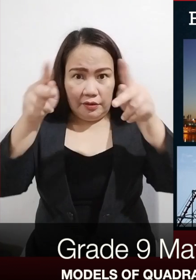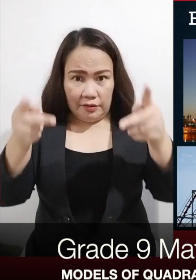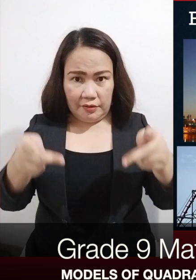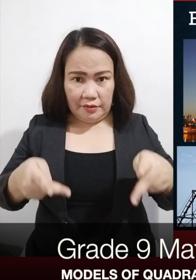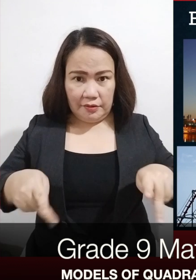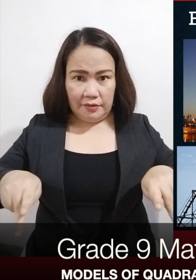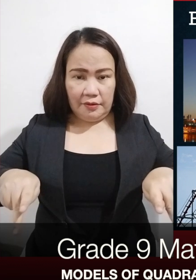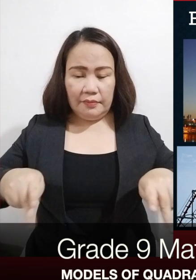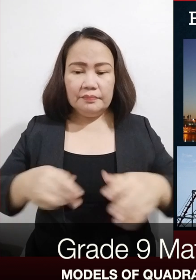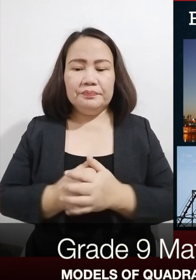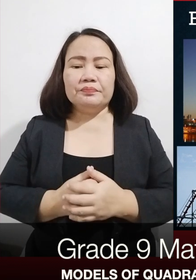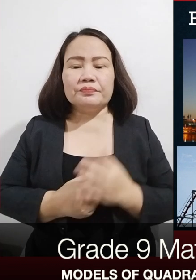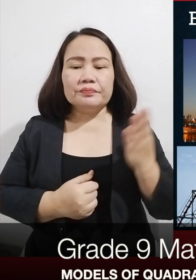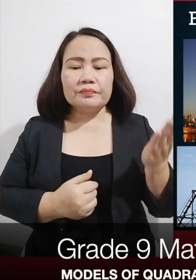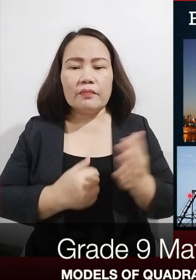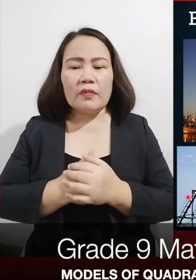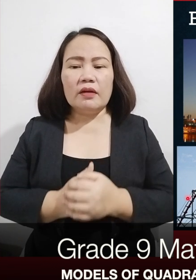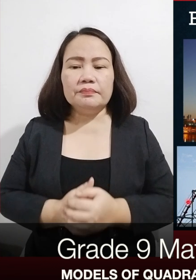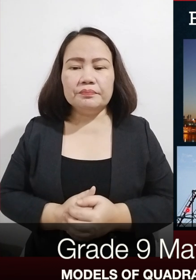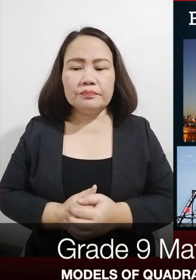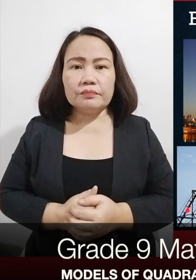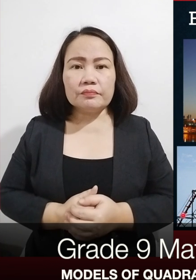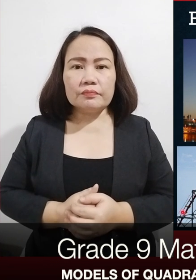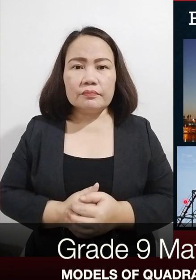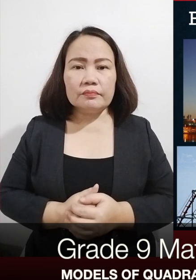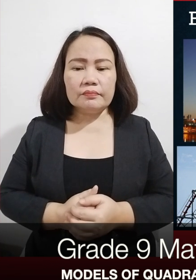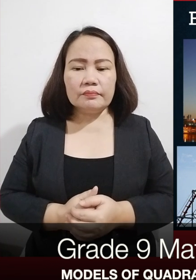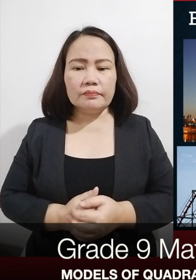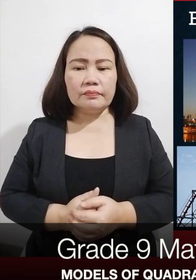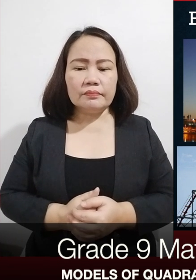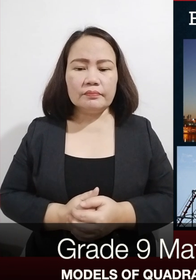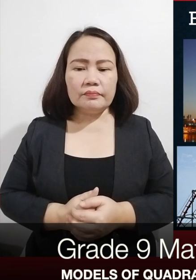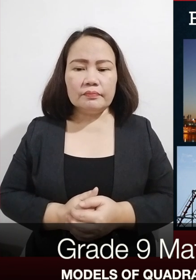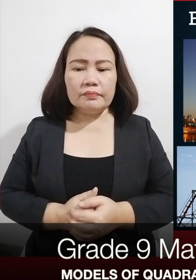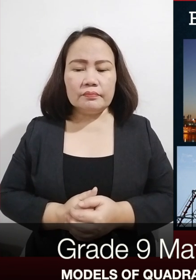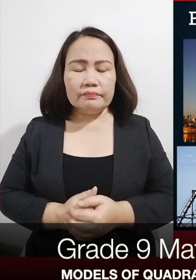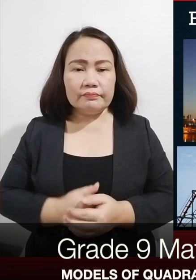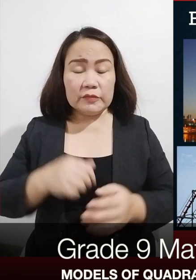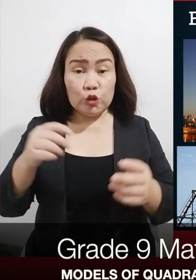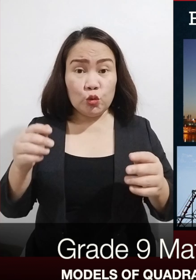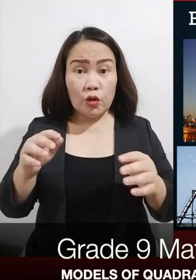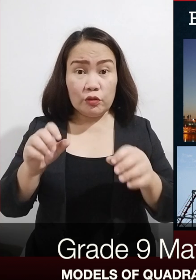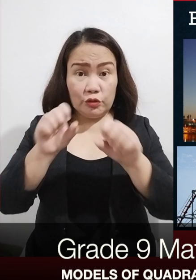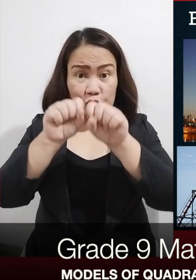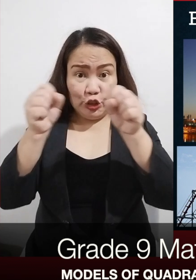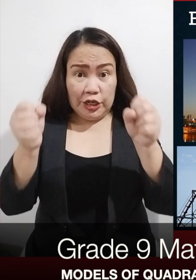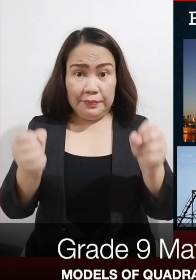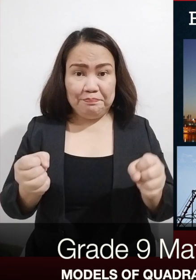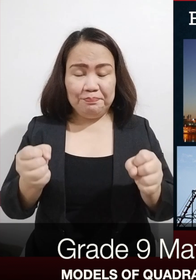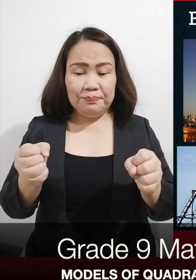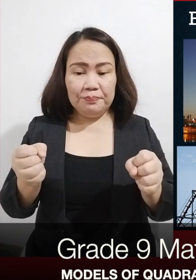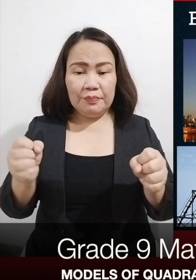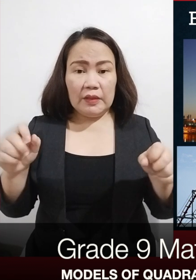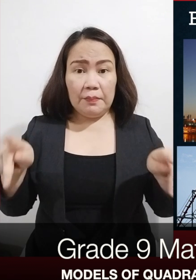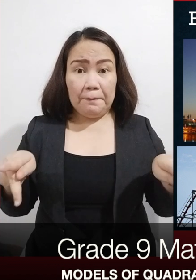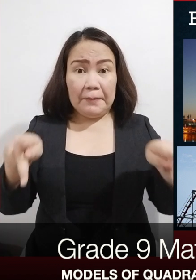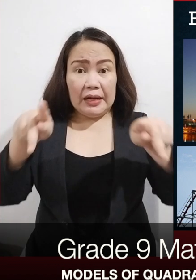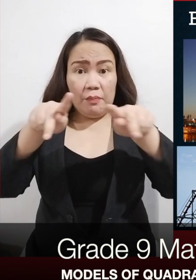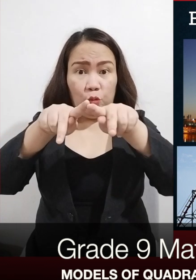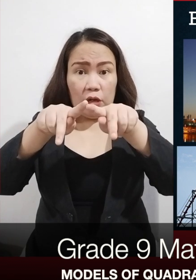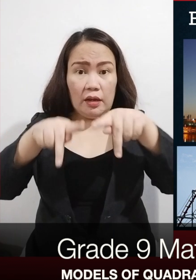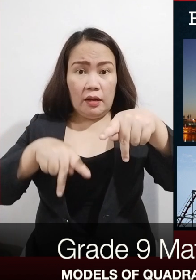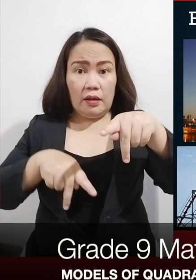So, kung mapapansin nyo, ayan, makikita natin yung yung construction niya or